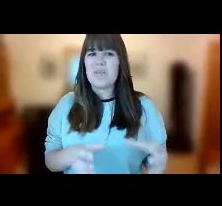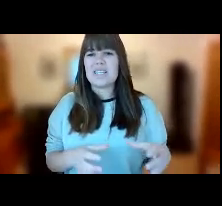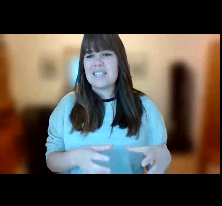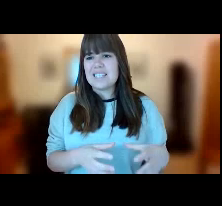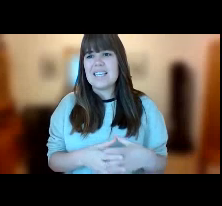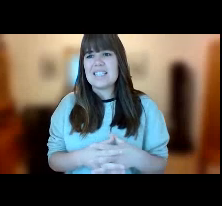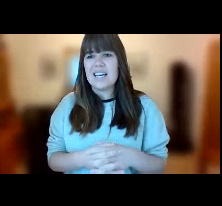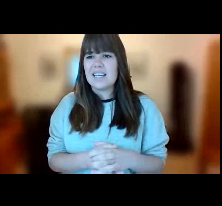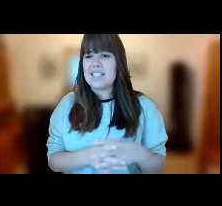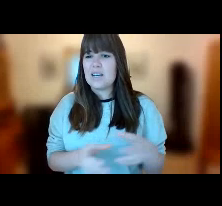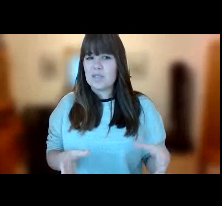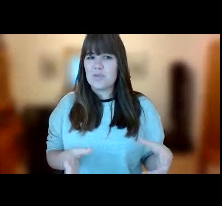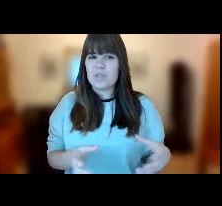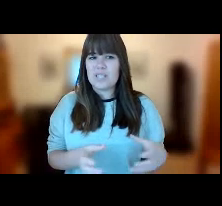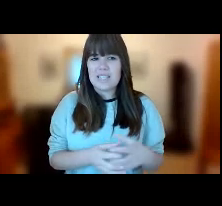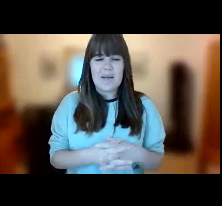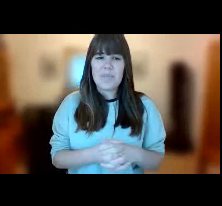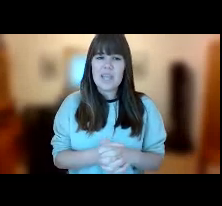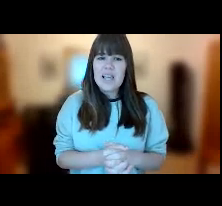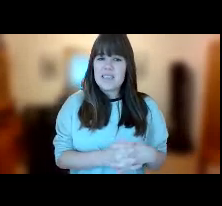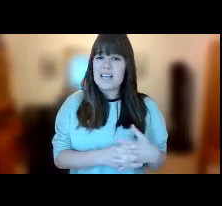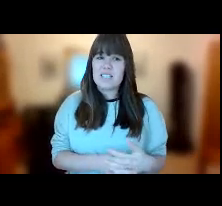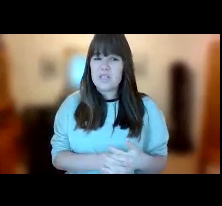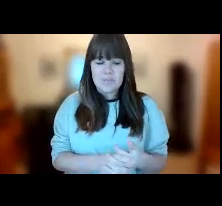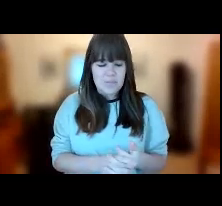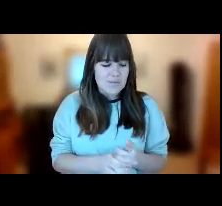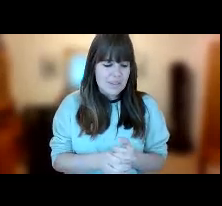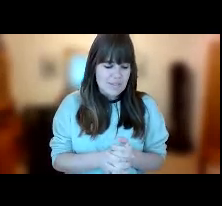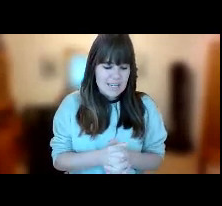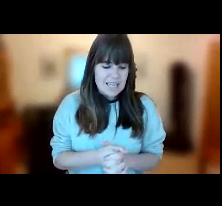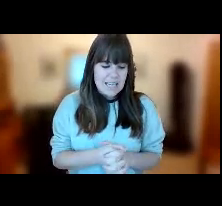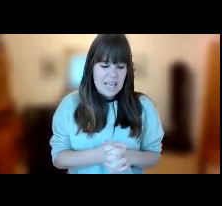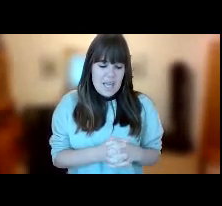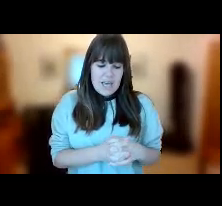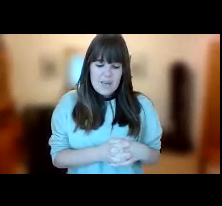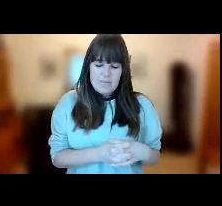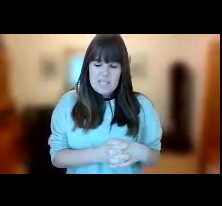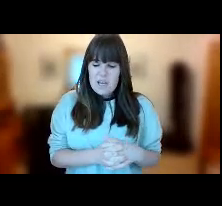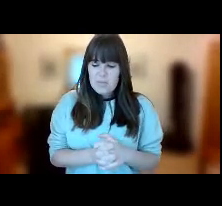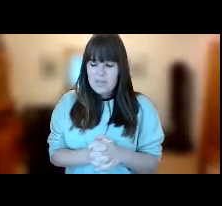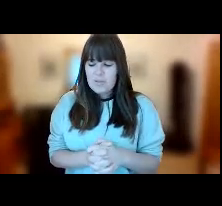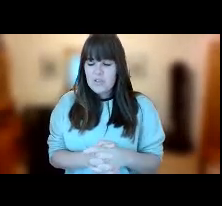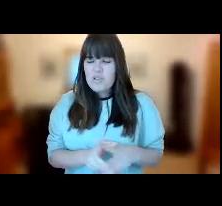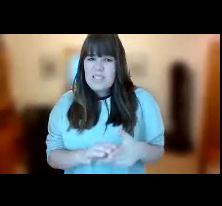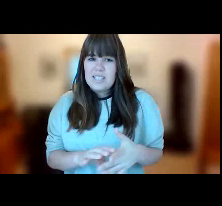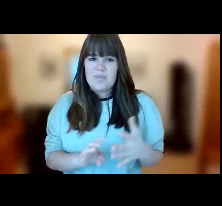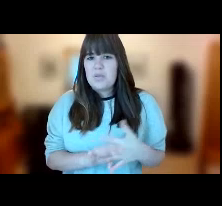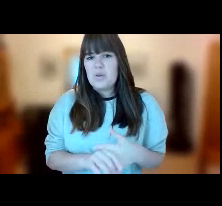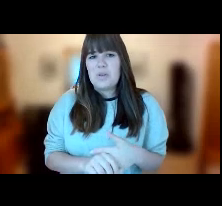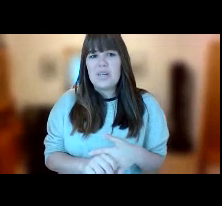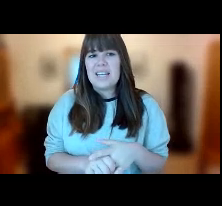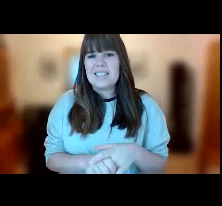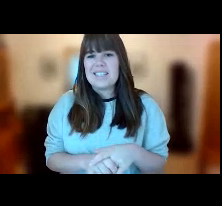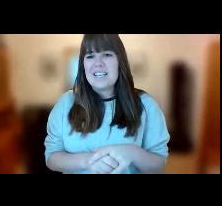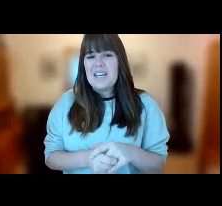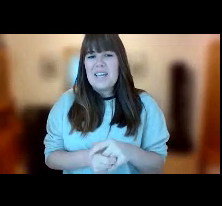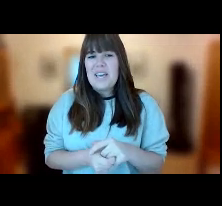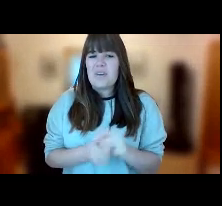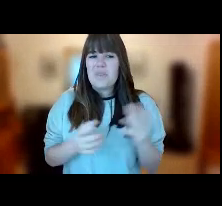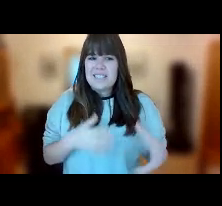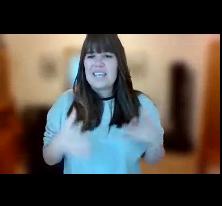we put that person at the centre and understand what's important to them, that's the most important thing really, to help build trust and rapport.